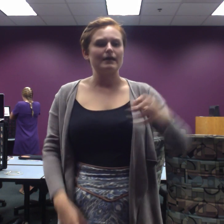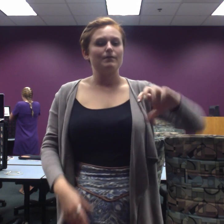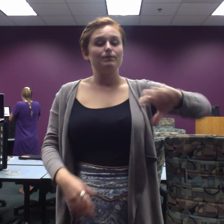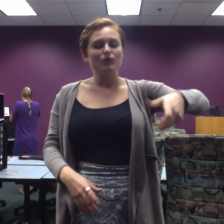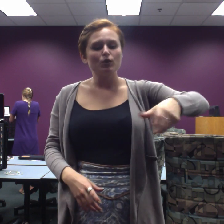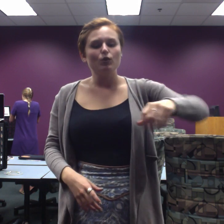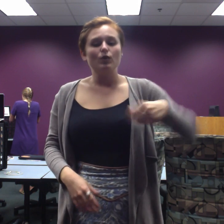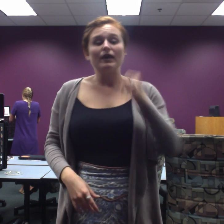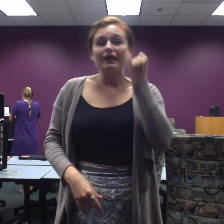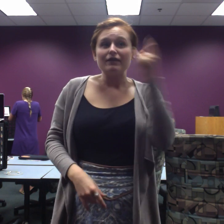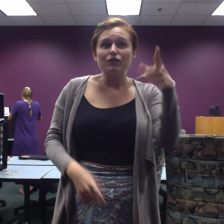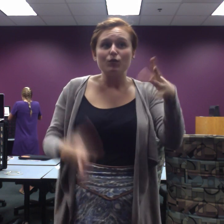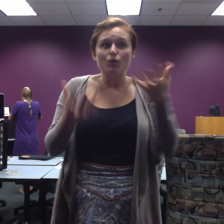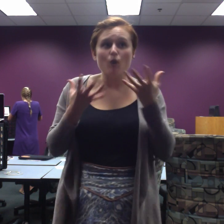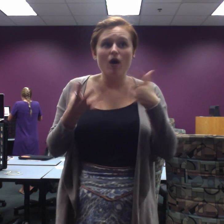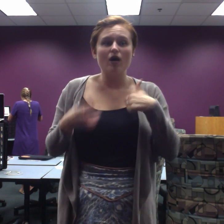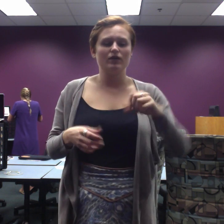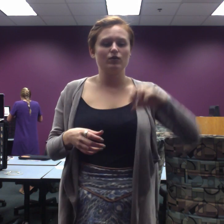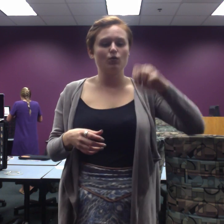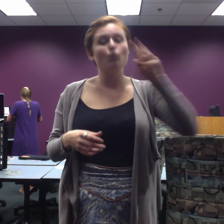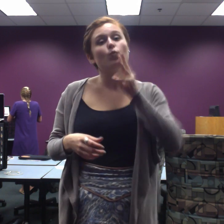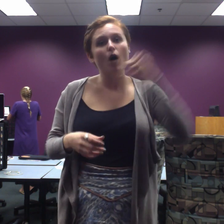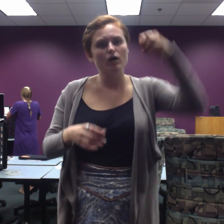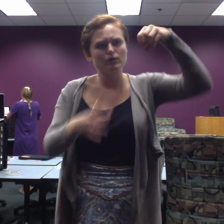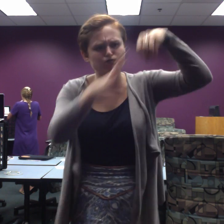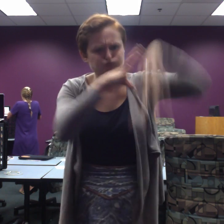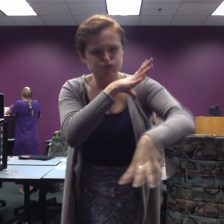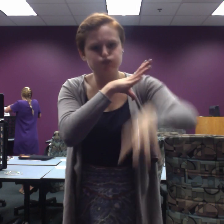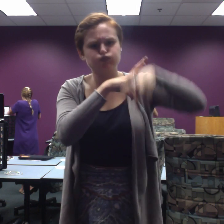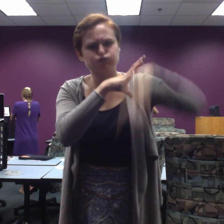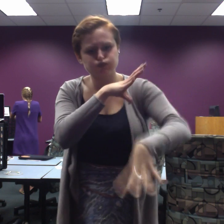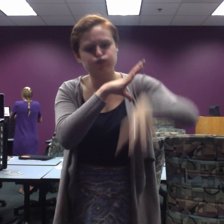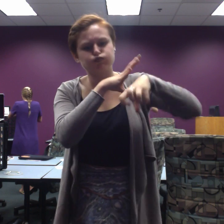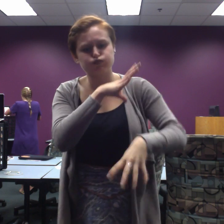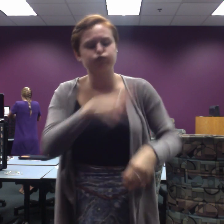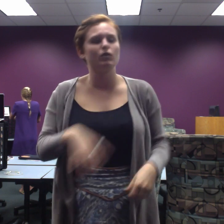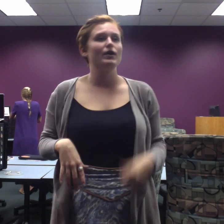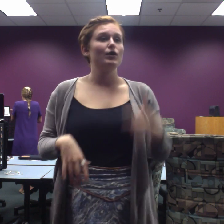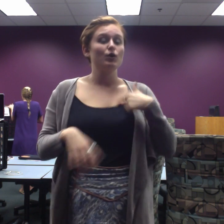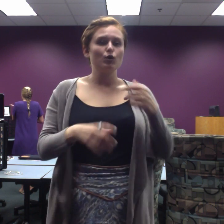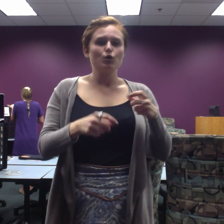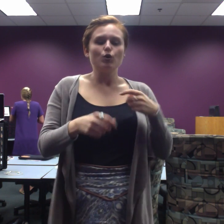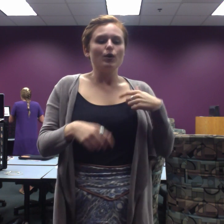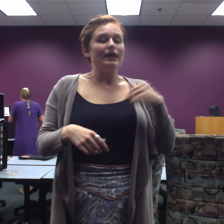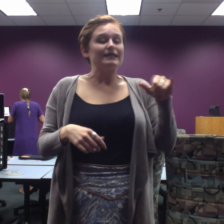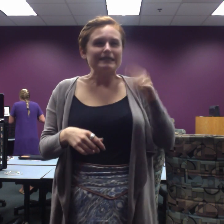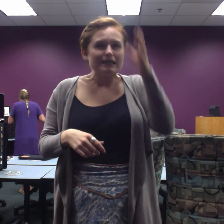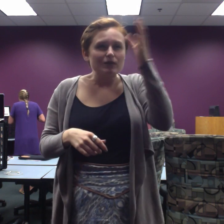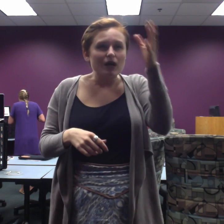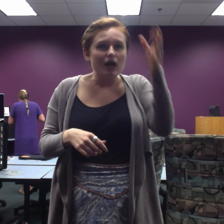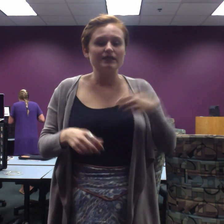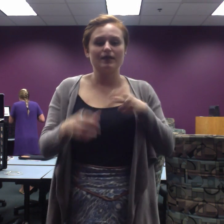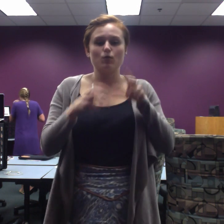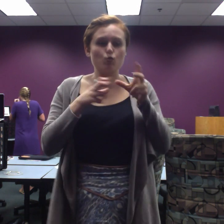then there's a lot of water going through the faucet. The same thing goes with the heart. When you were running, when we did our investigation,